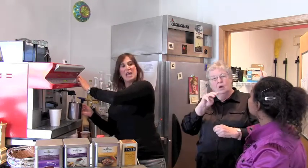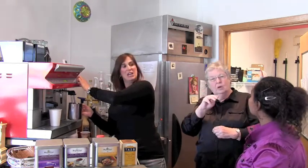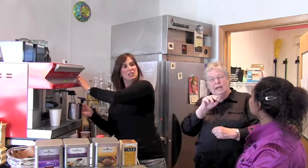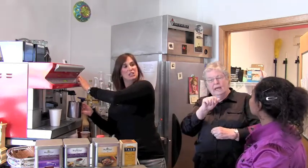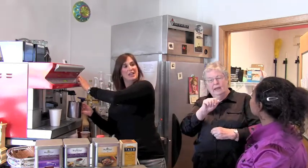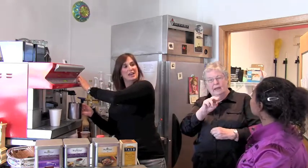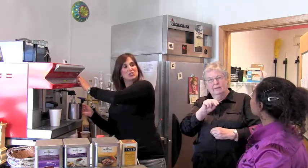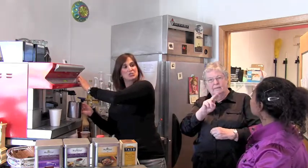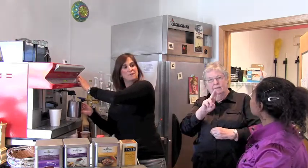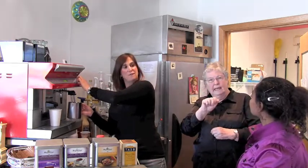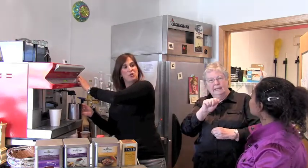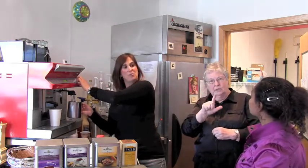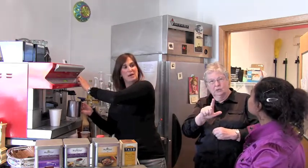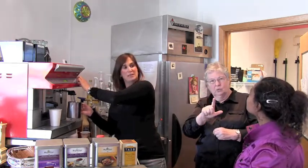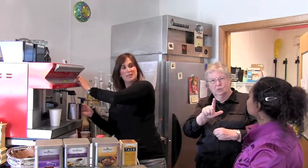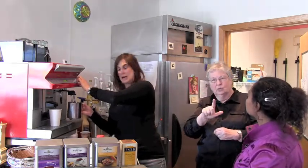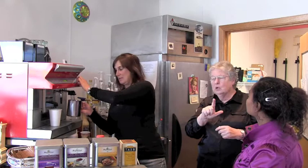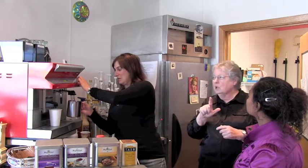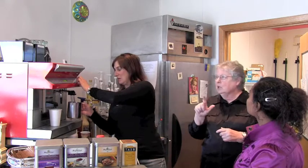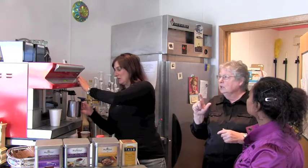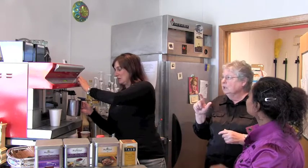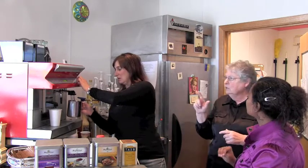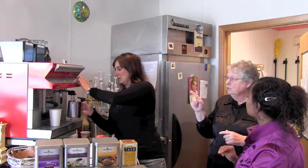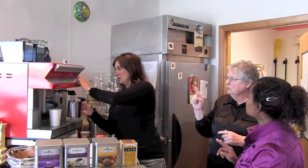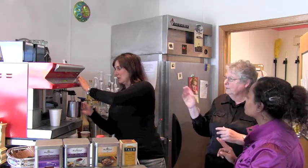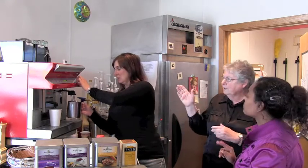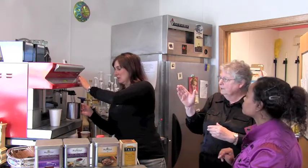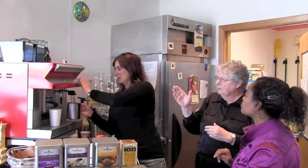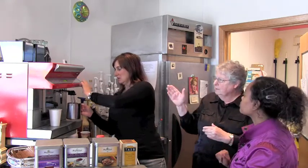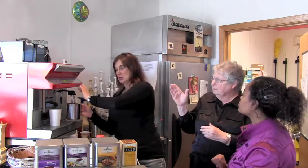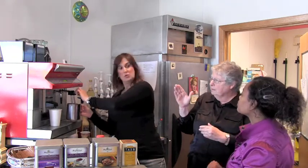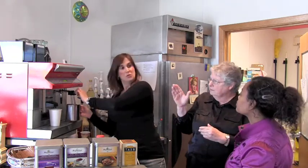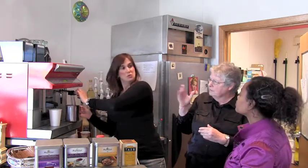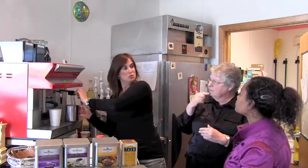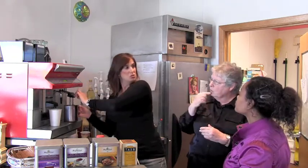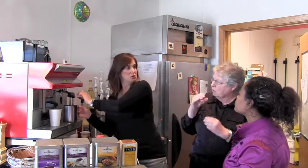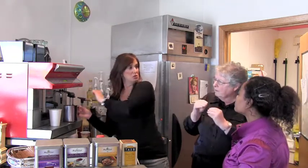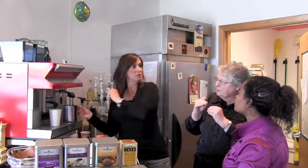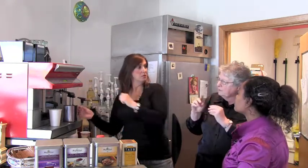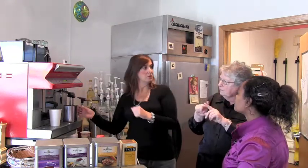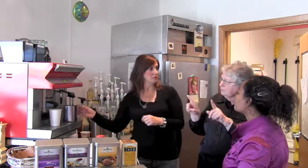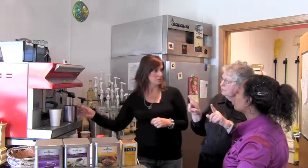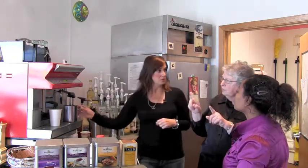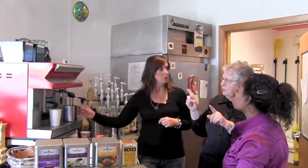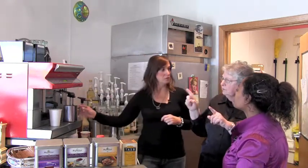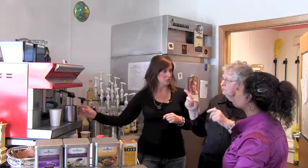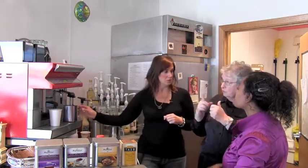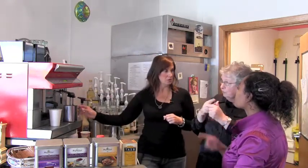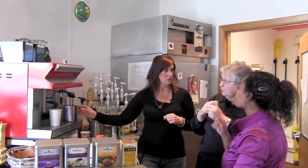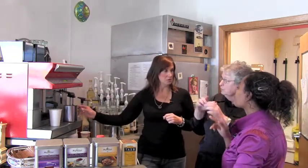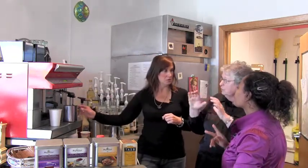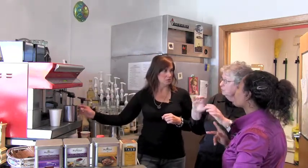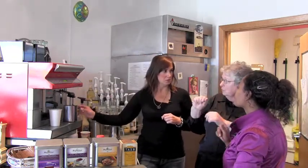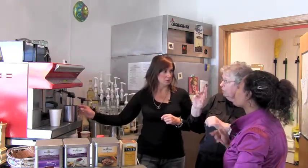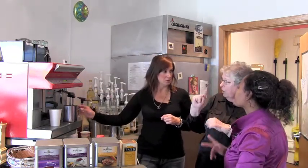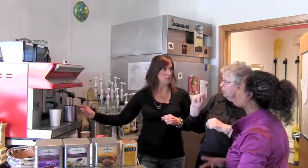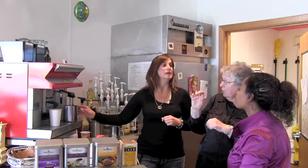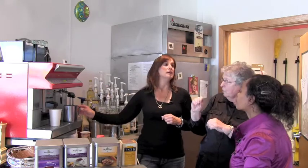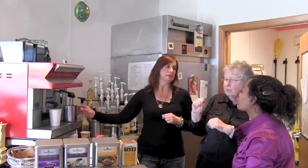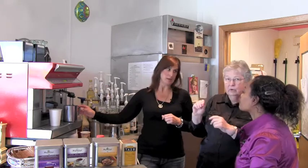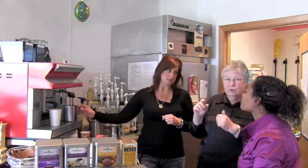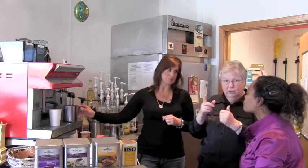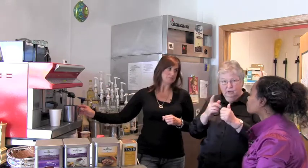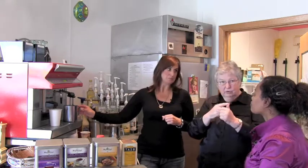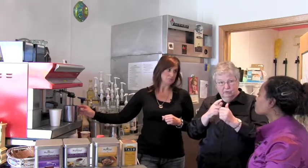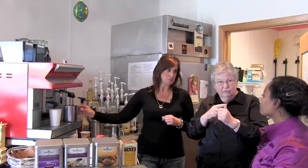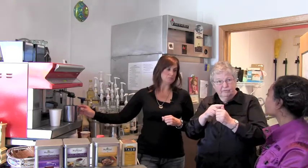just to add a little extra foam on top. Can you maybe say more about the difference between, so first you do the